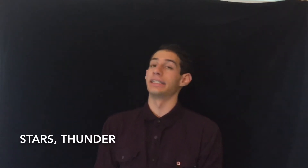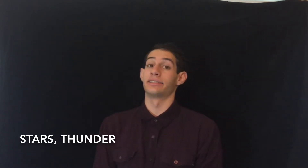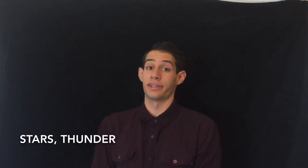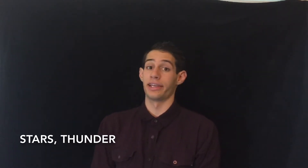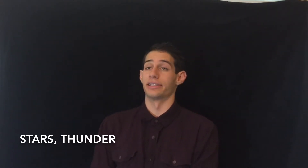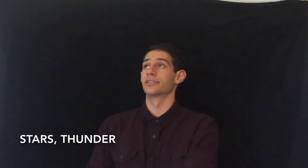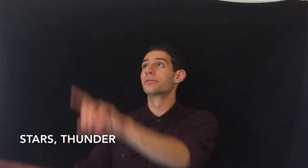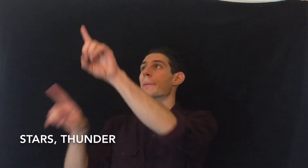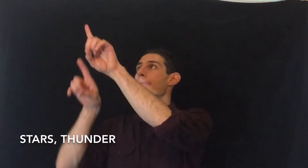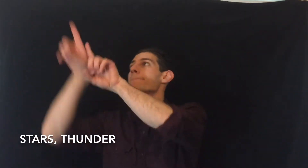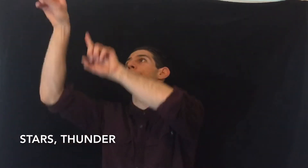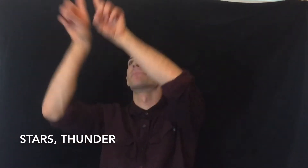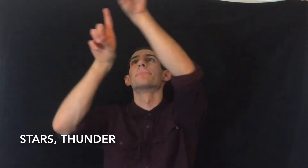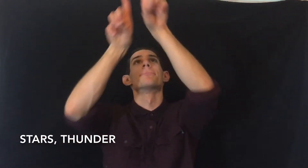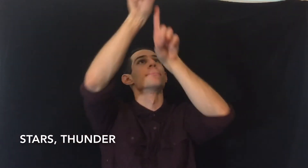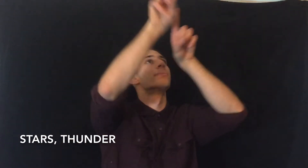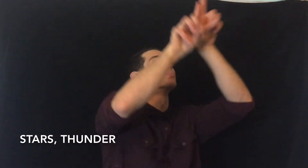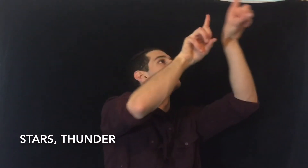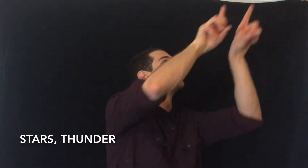is this.